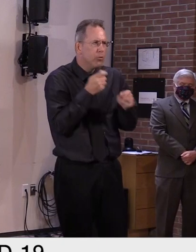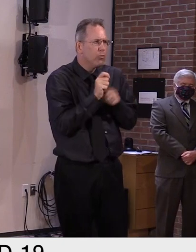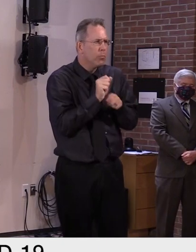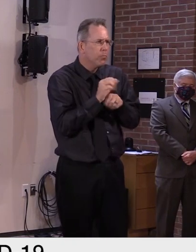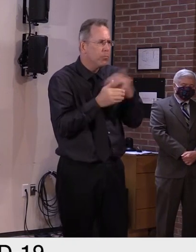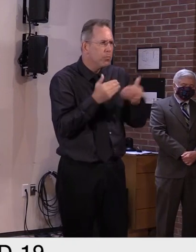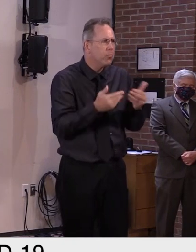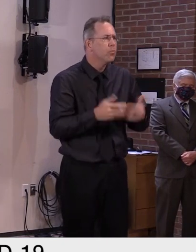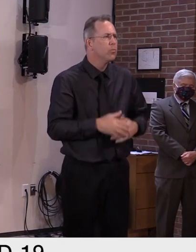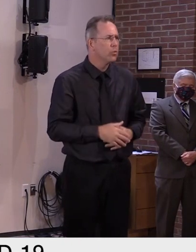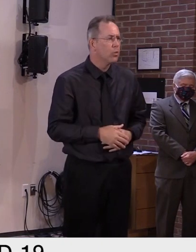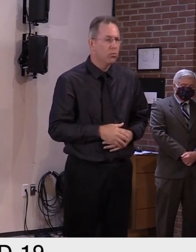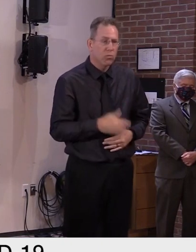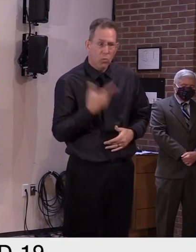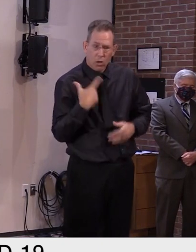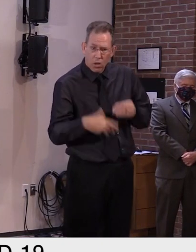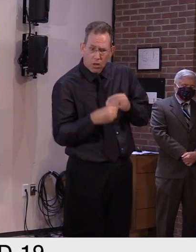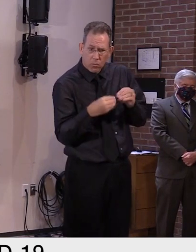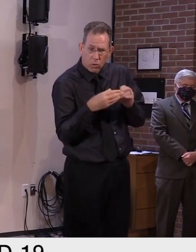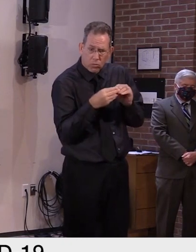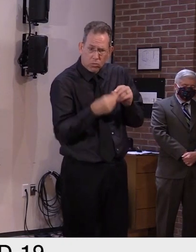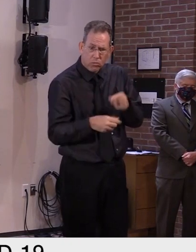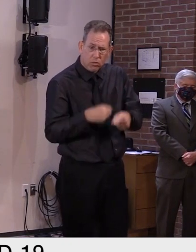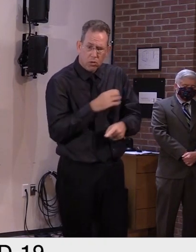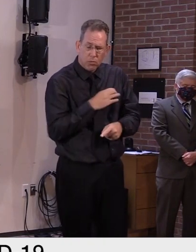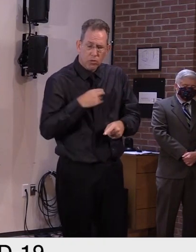should clear up?